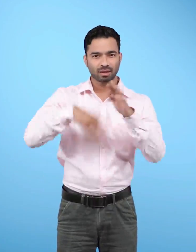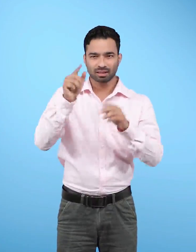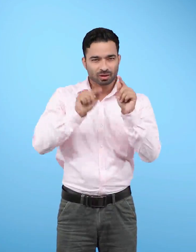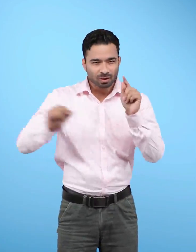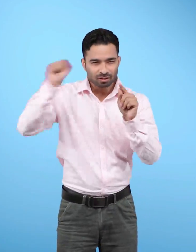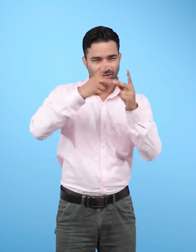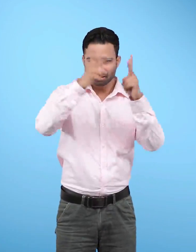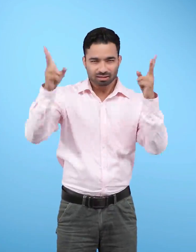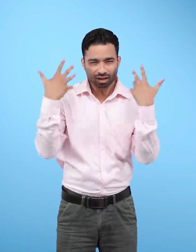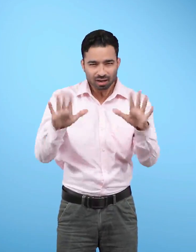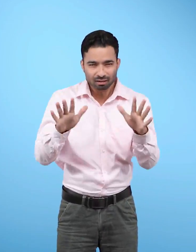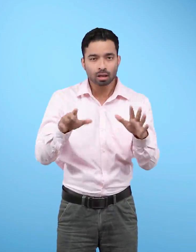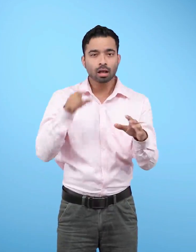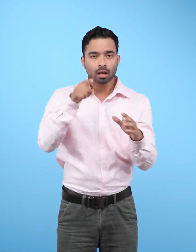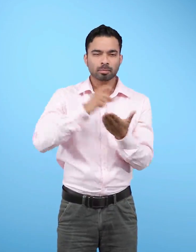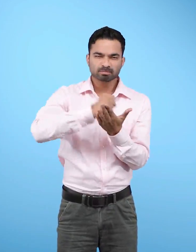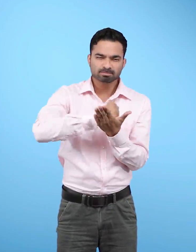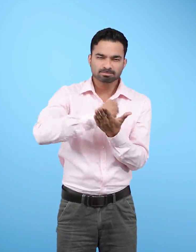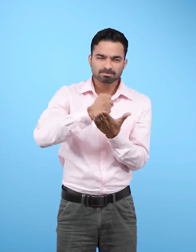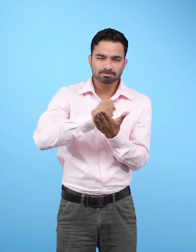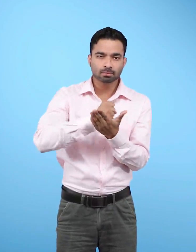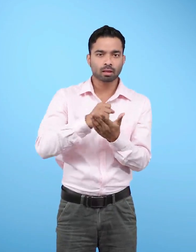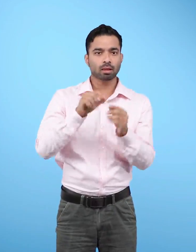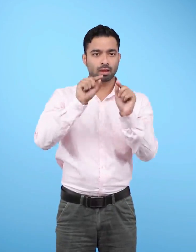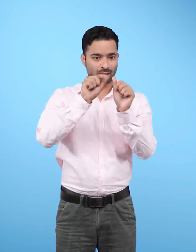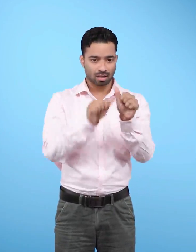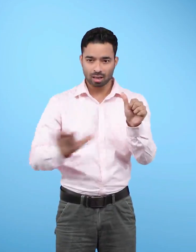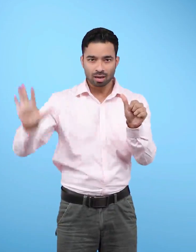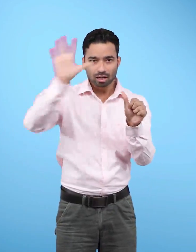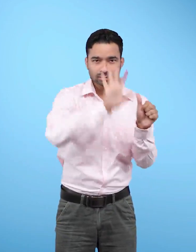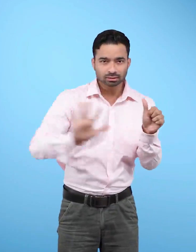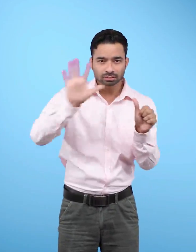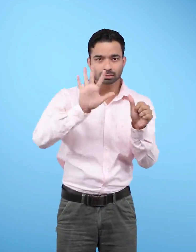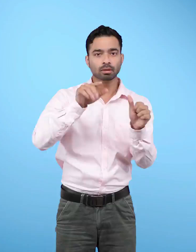Find which shape has biggest area and which has the smallest.